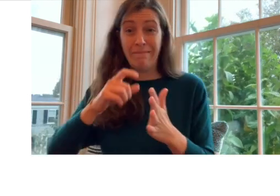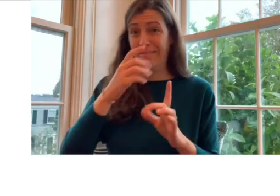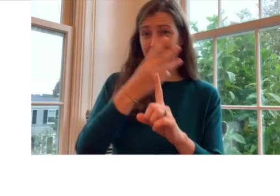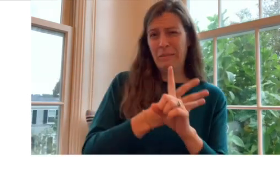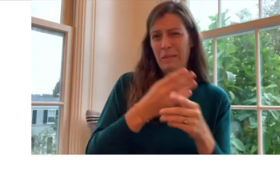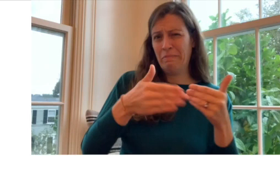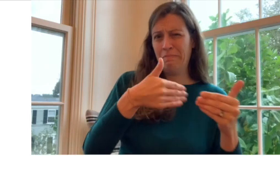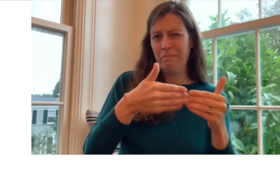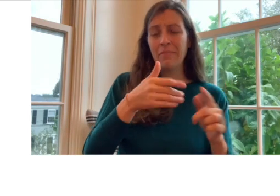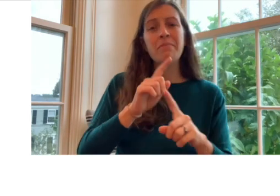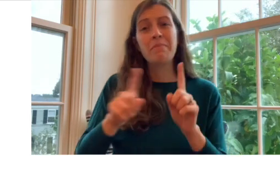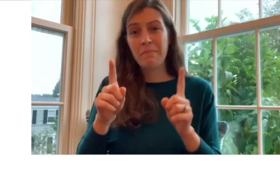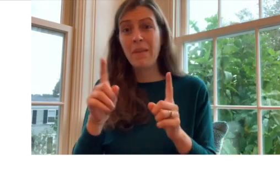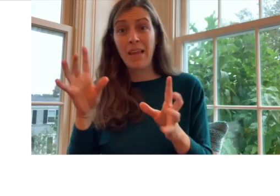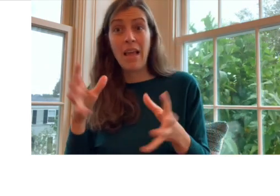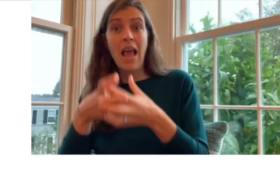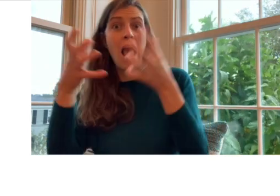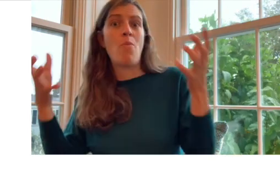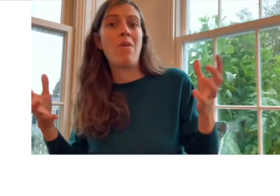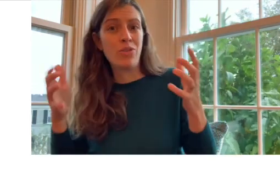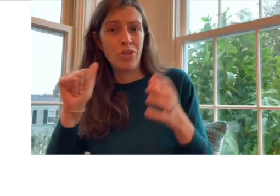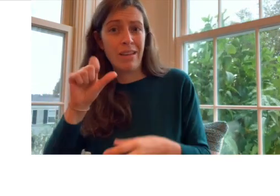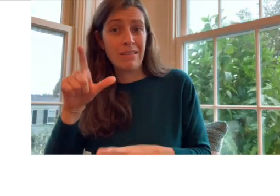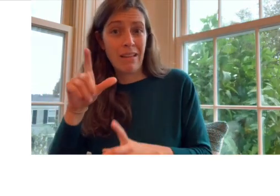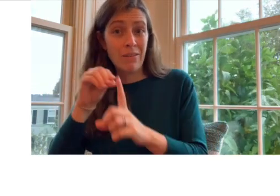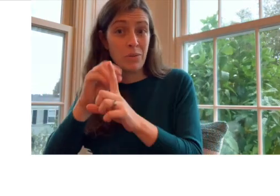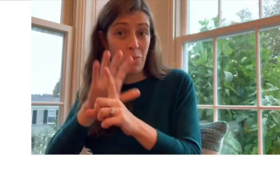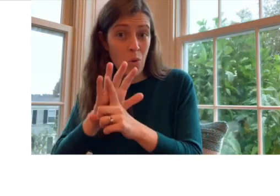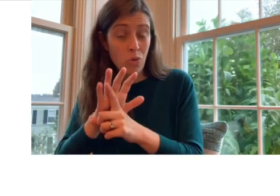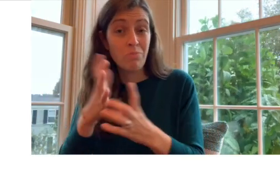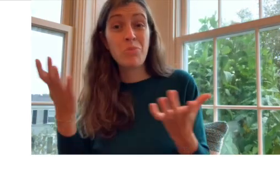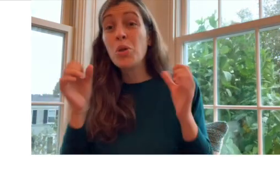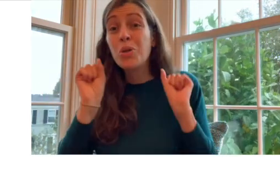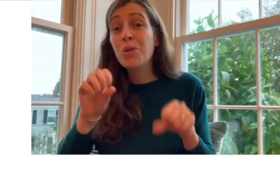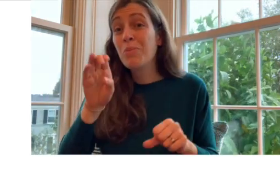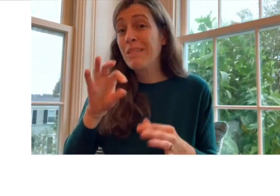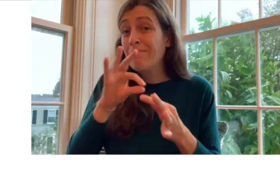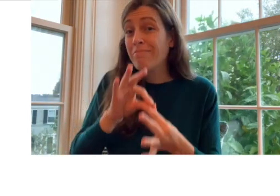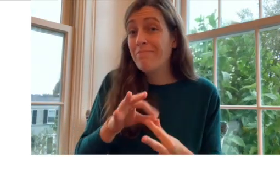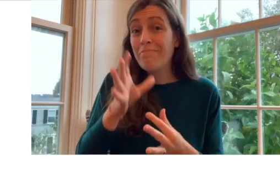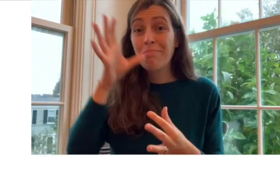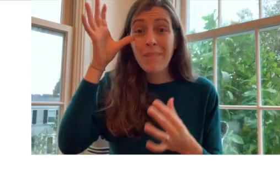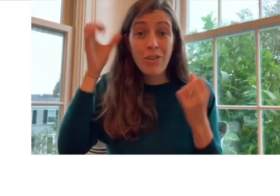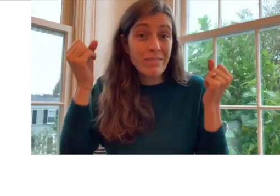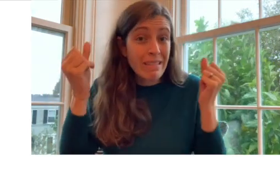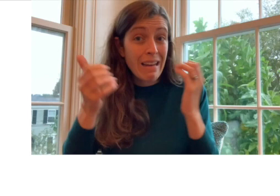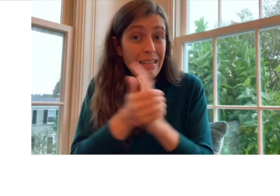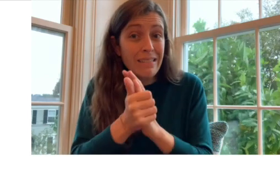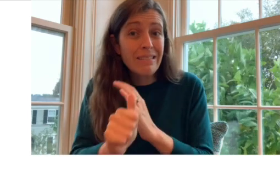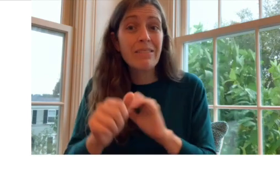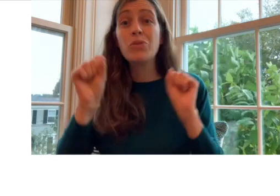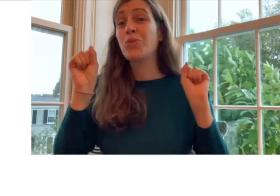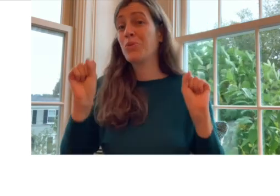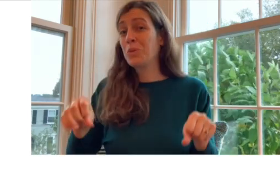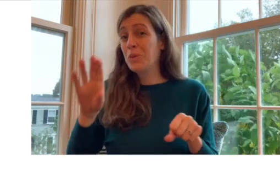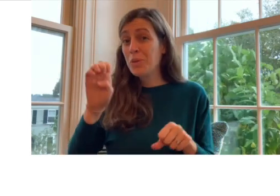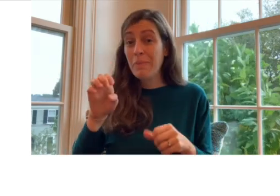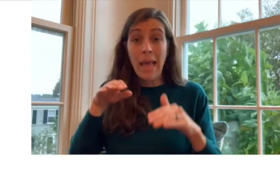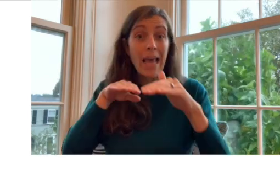these families have high cumulative ASL input, and that may be really what's driving the effect here. We